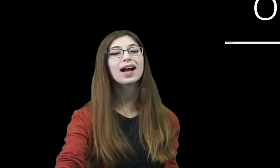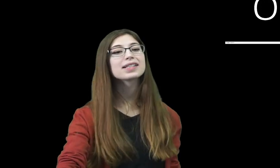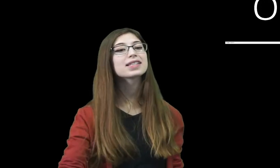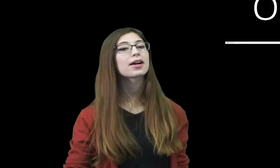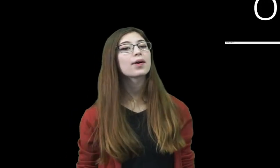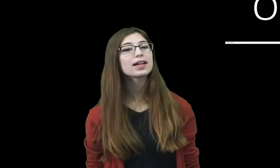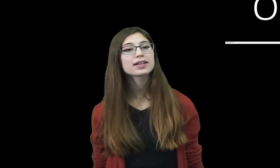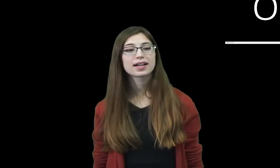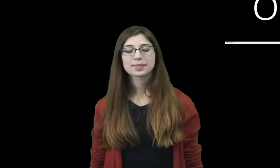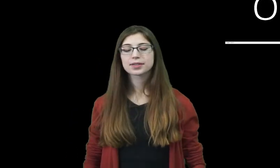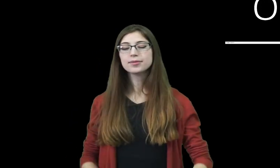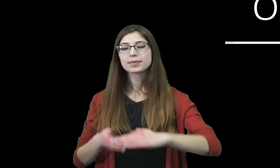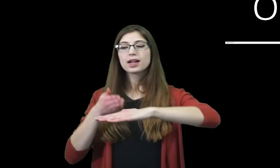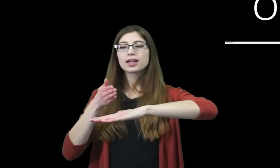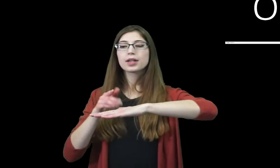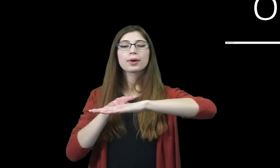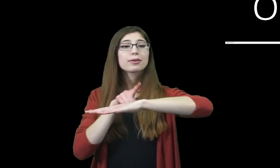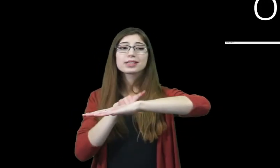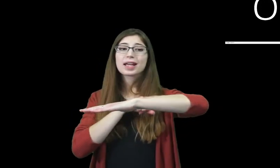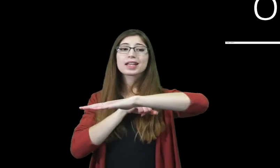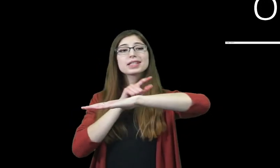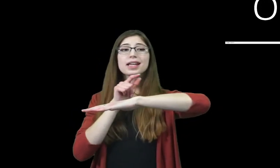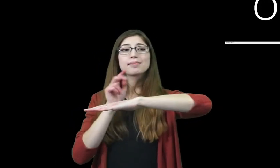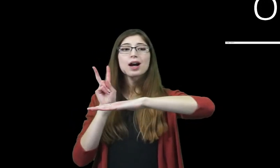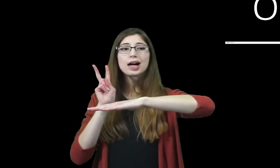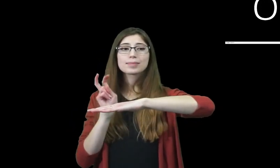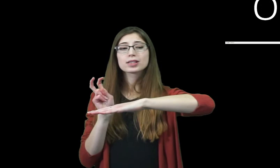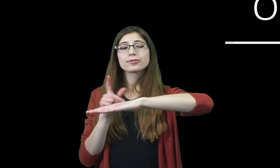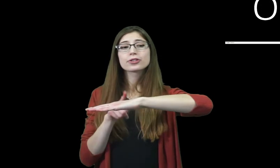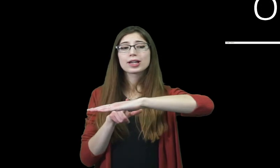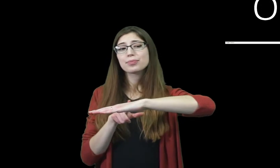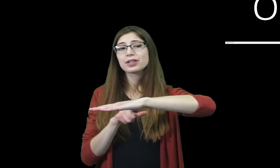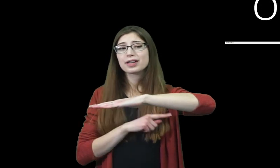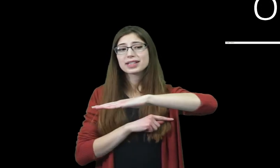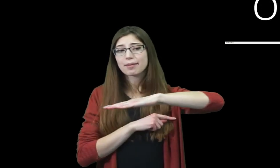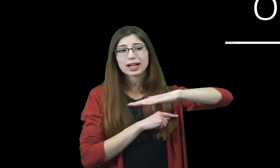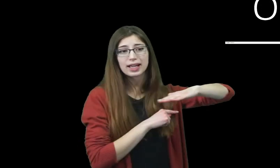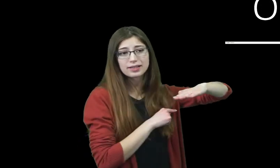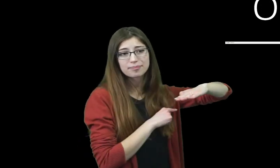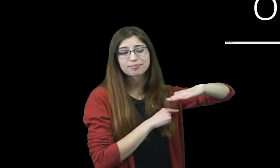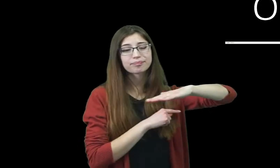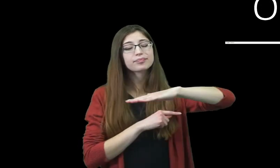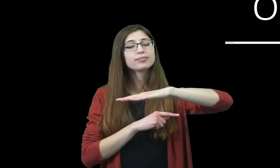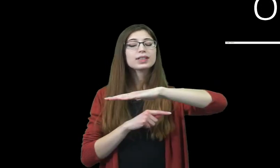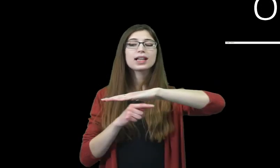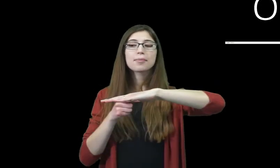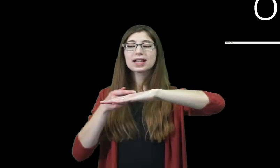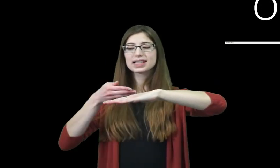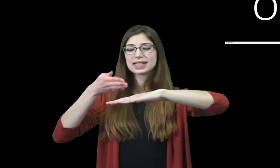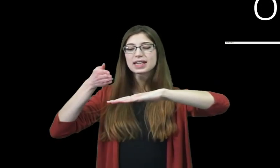To go under an obstacle, you are going to make the same obstacle shape with your non-dominant hand, but instead of